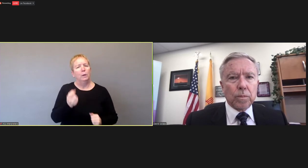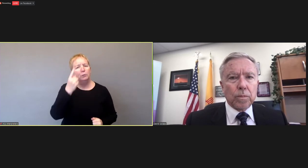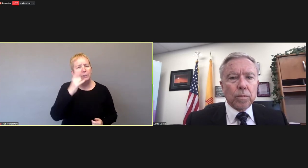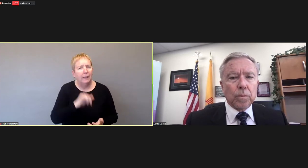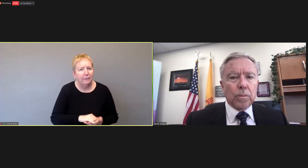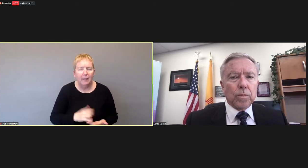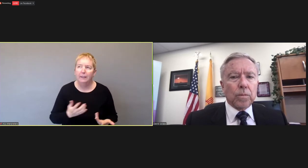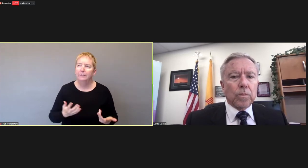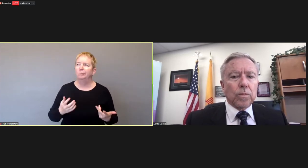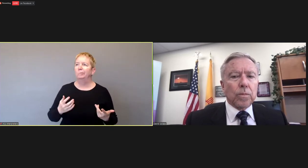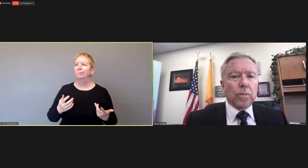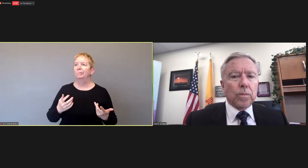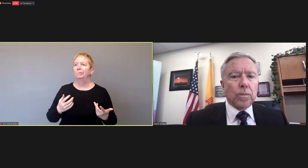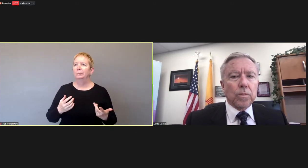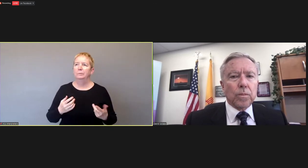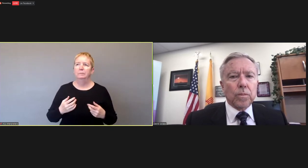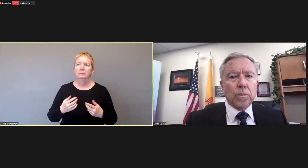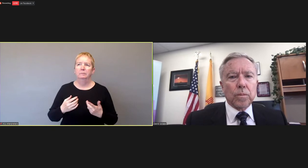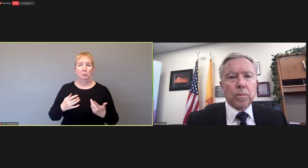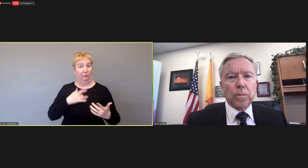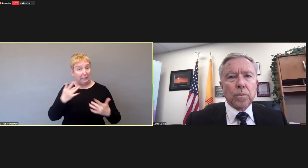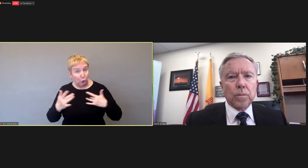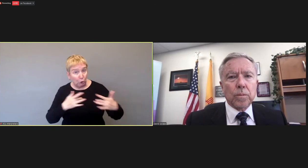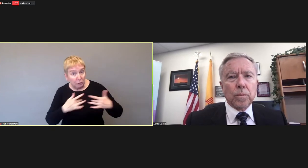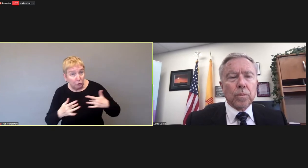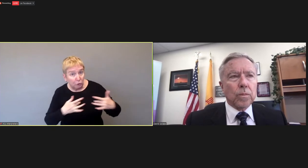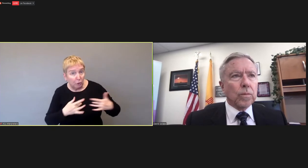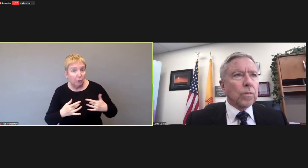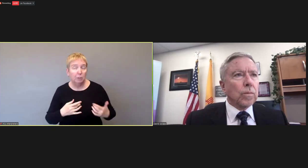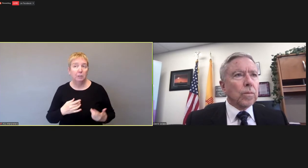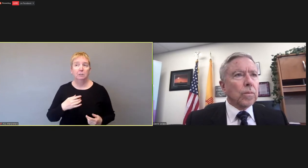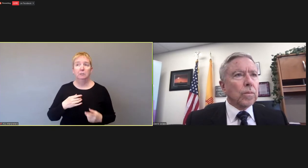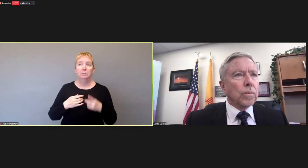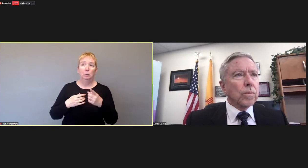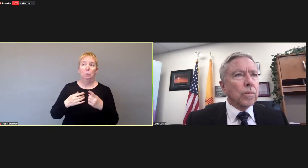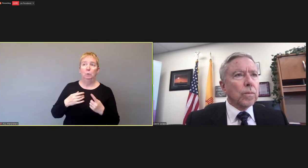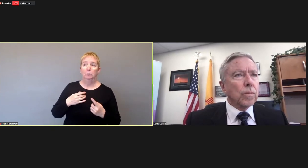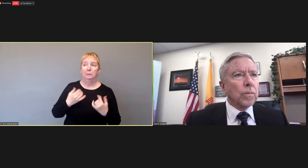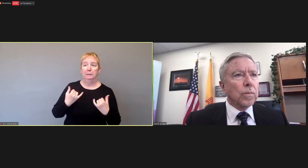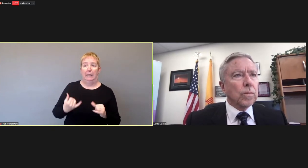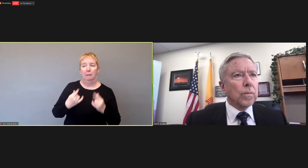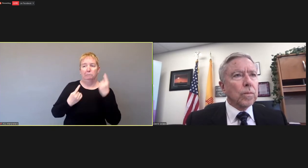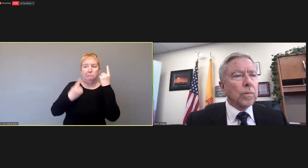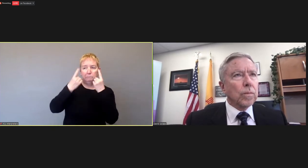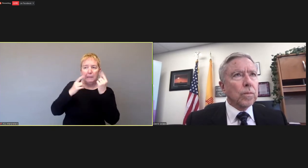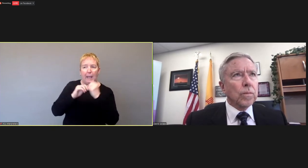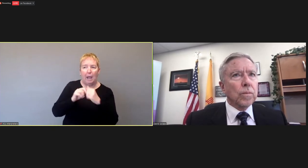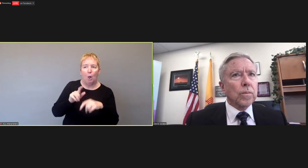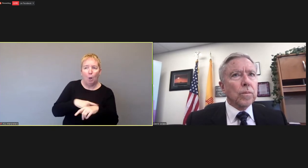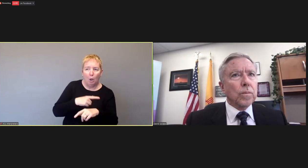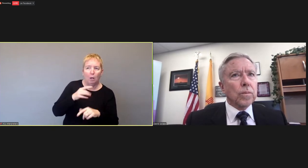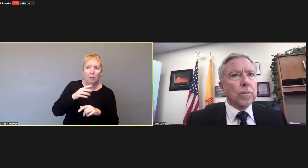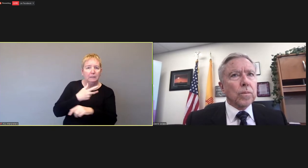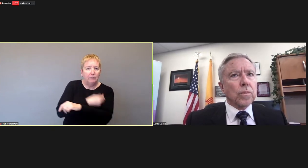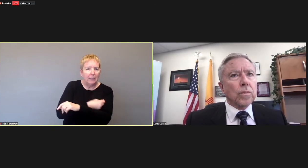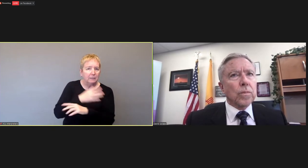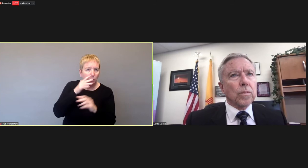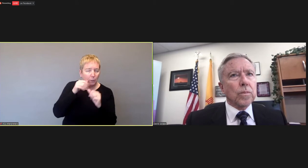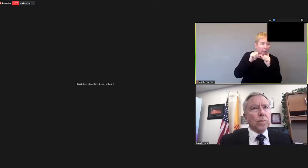just how long lasting these vaccines are? And just kind of comment on that a little bit for me, if you